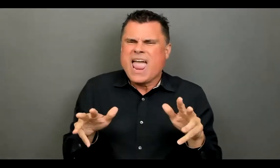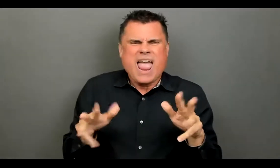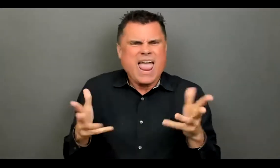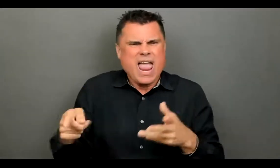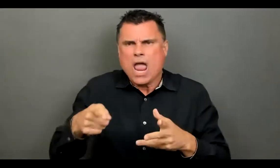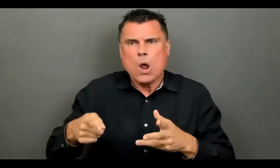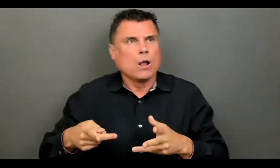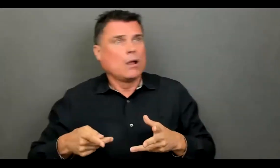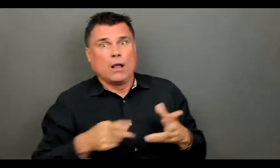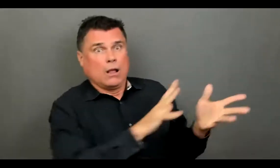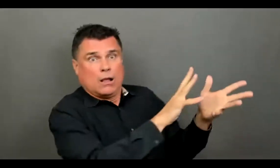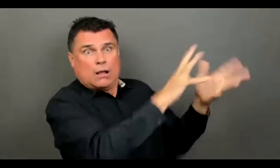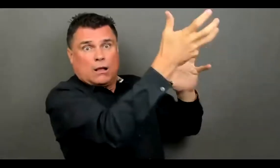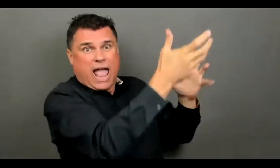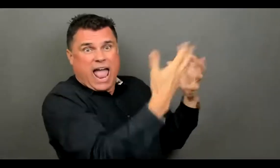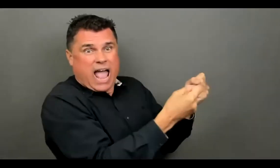and build resilience.